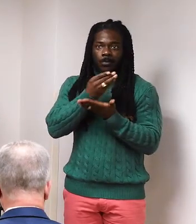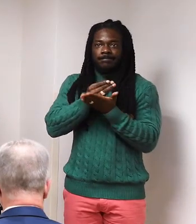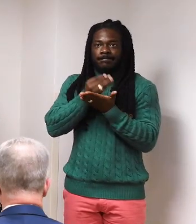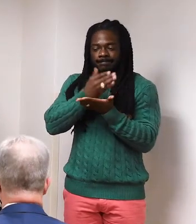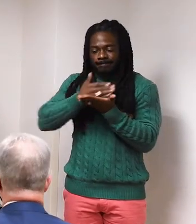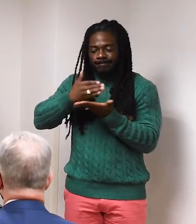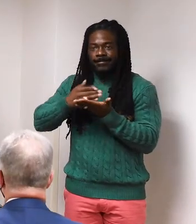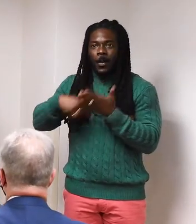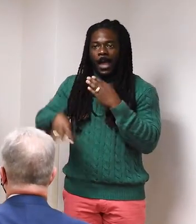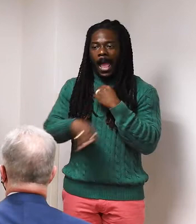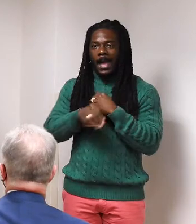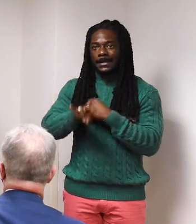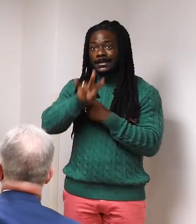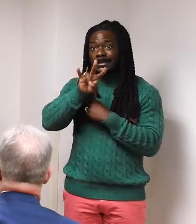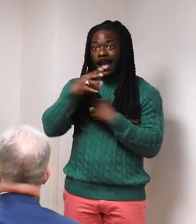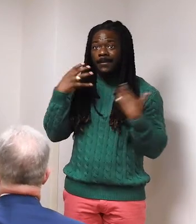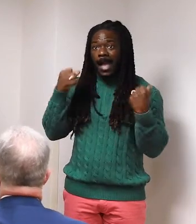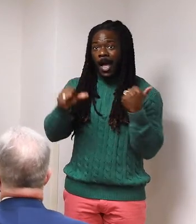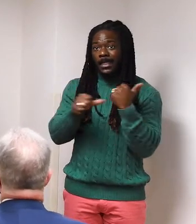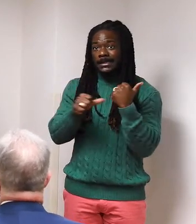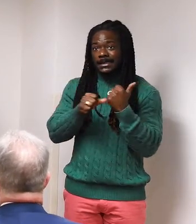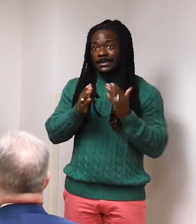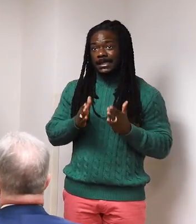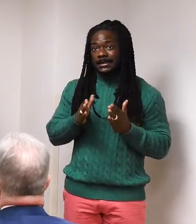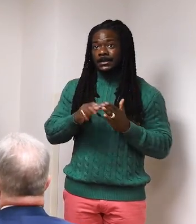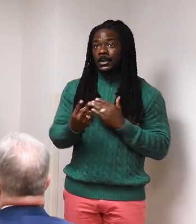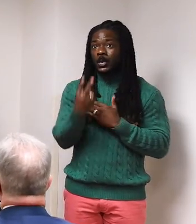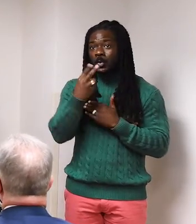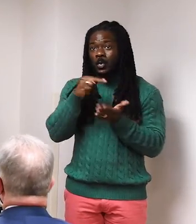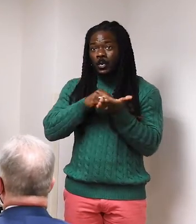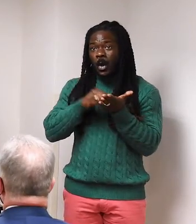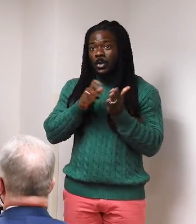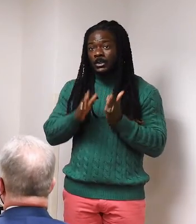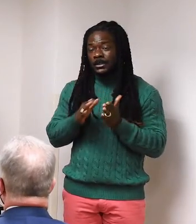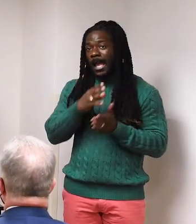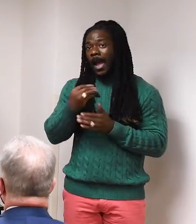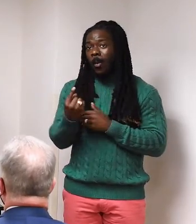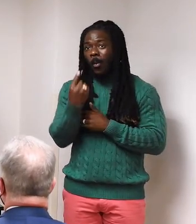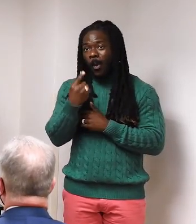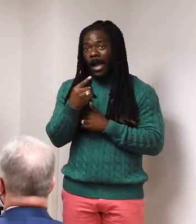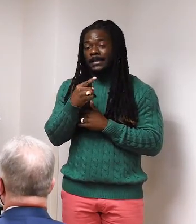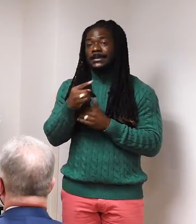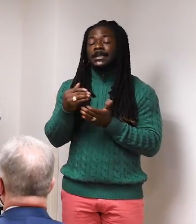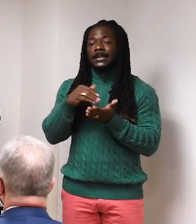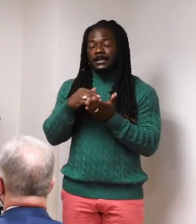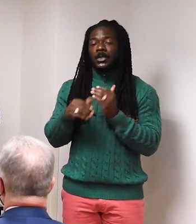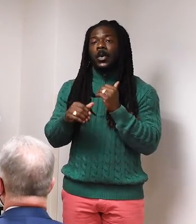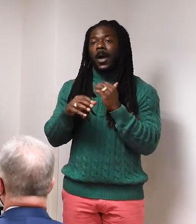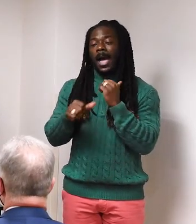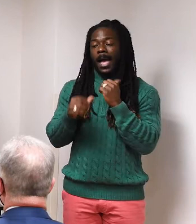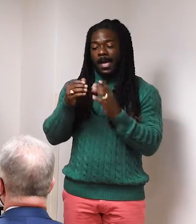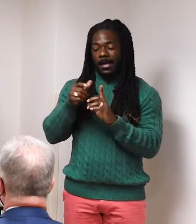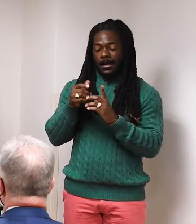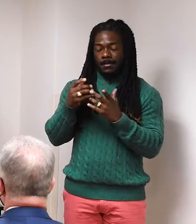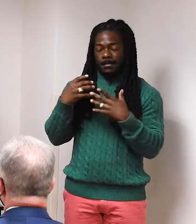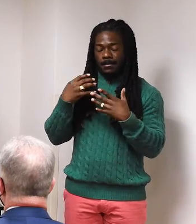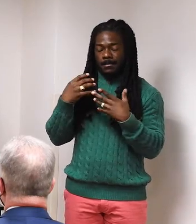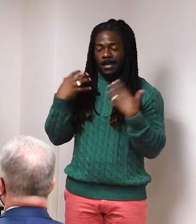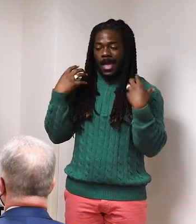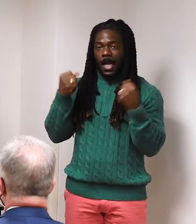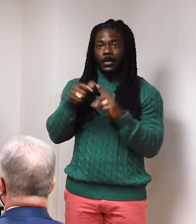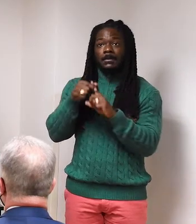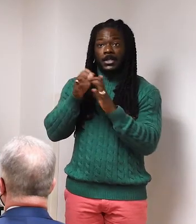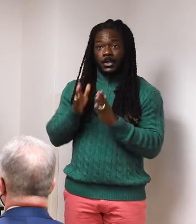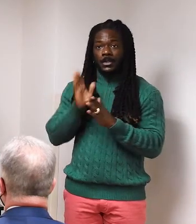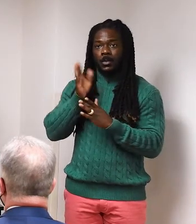we added 7 health assistants, 2 nurses, and 1 additional health specialist who will be integral in